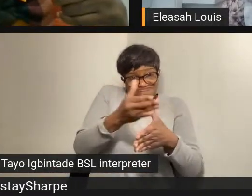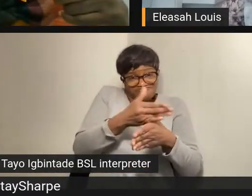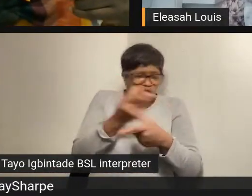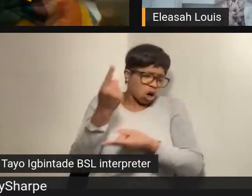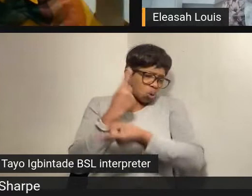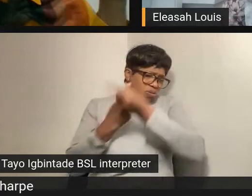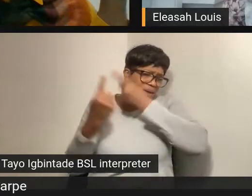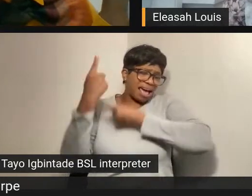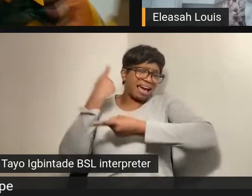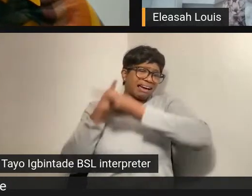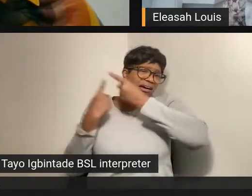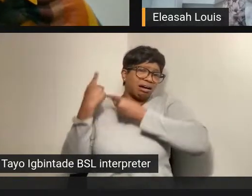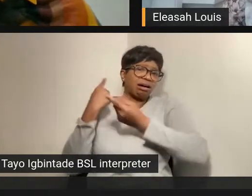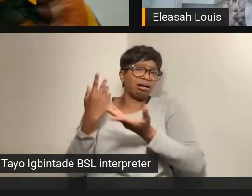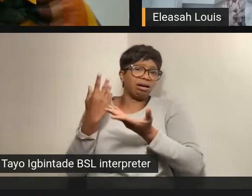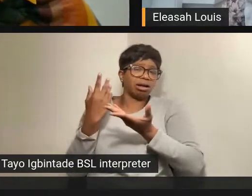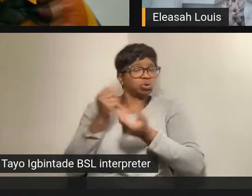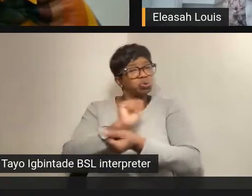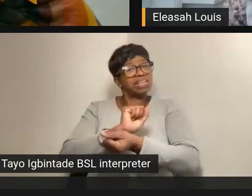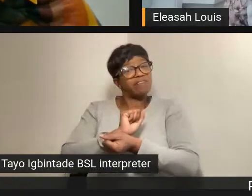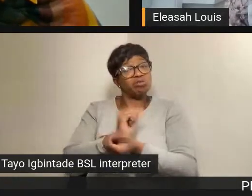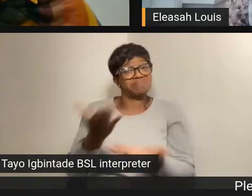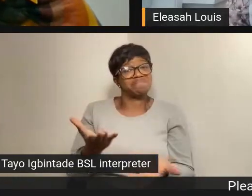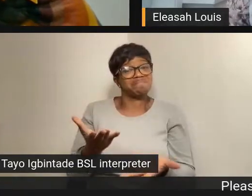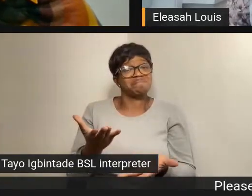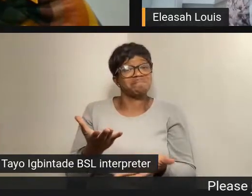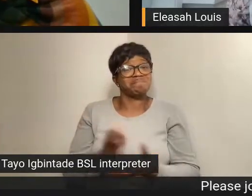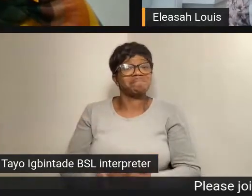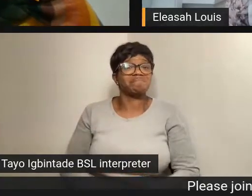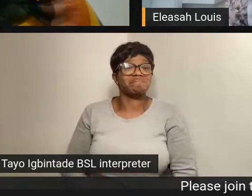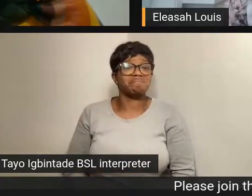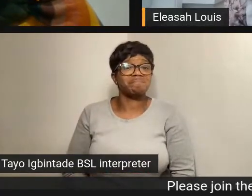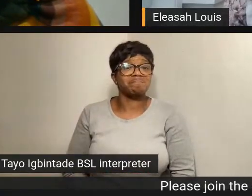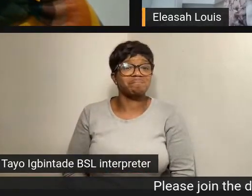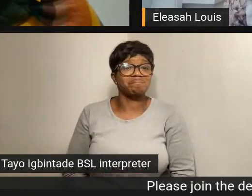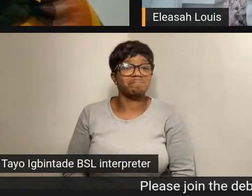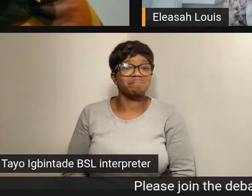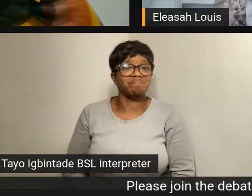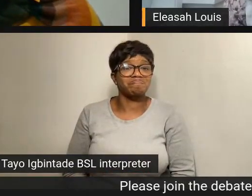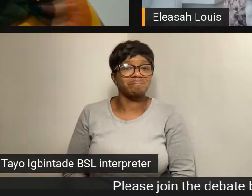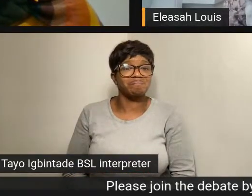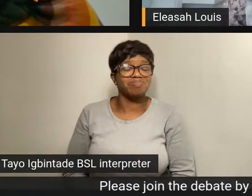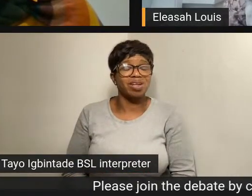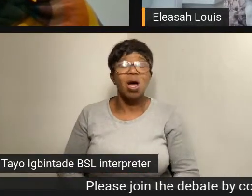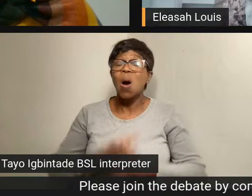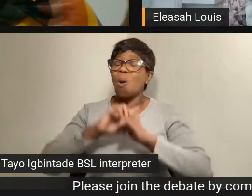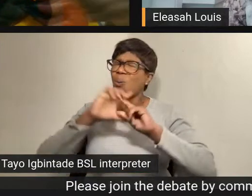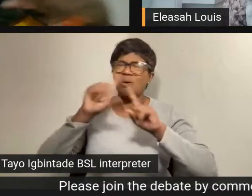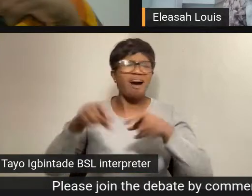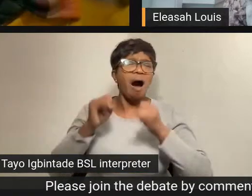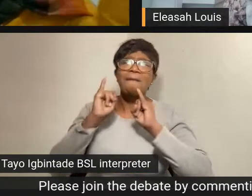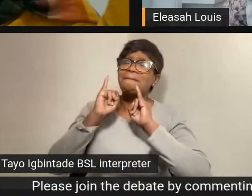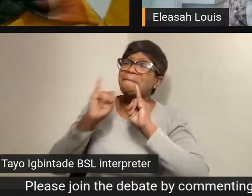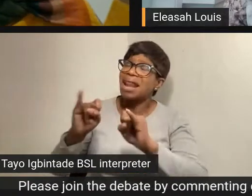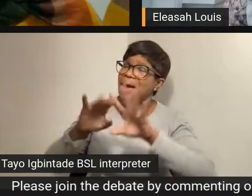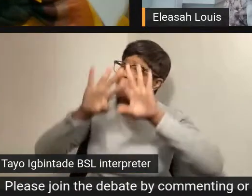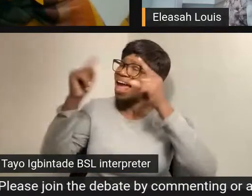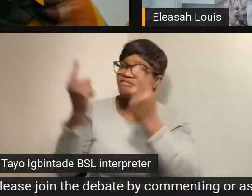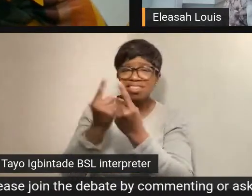back to slavery, mm-hmm. right? So while we can't blame everything on